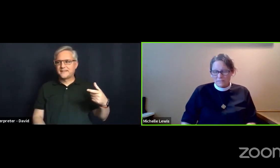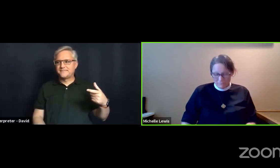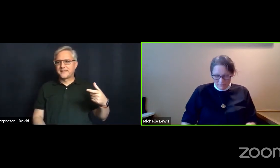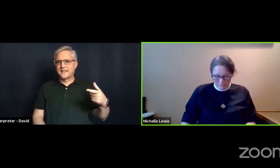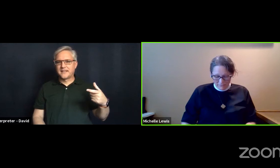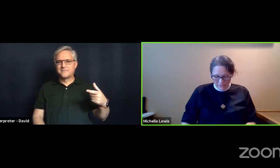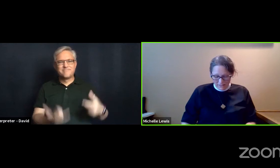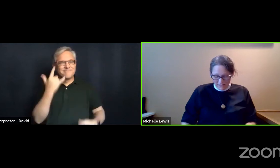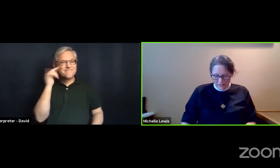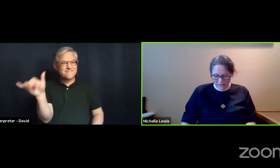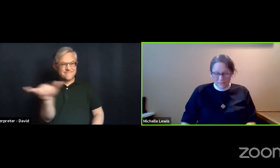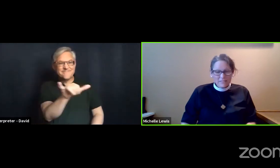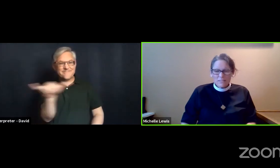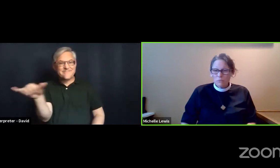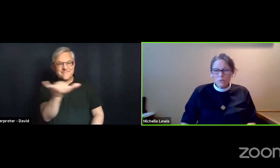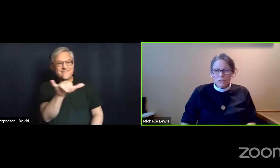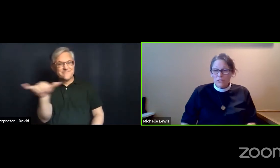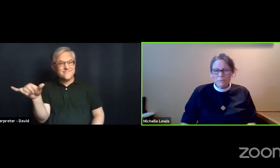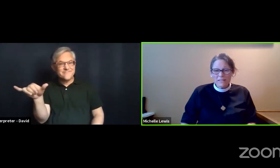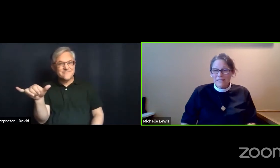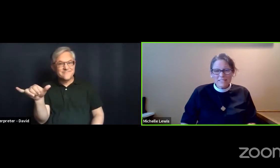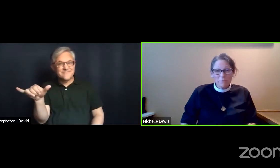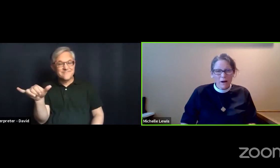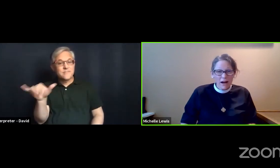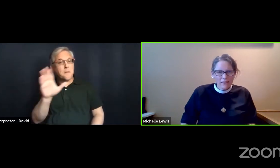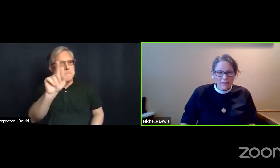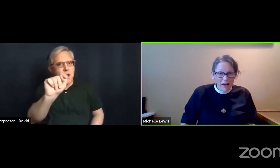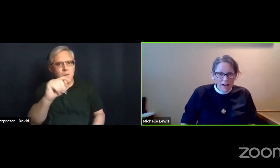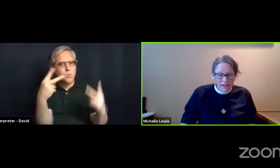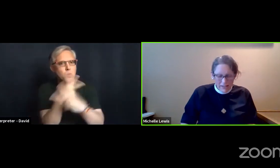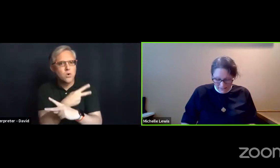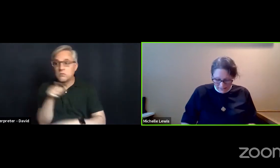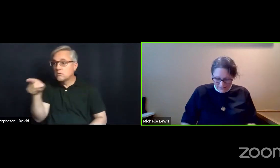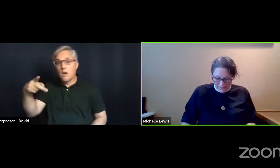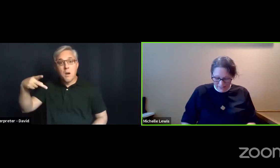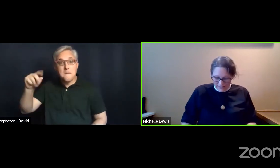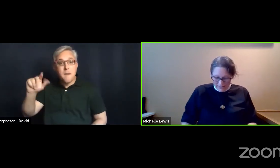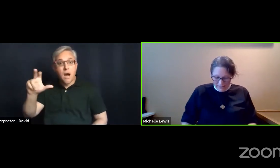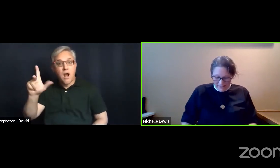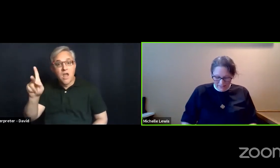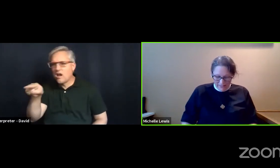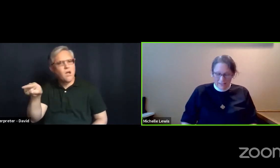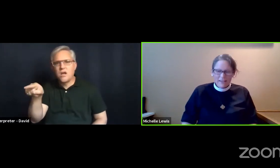Except this is worship. It isn't a potluck.